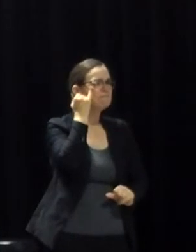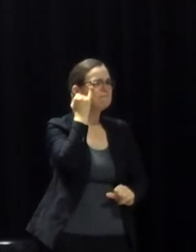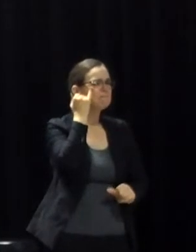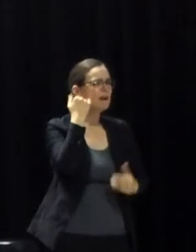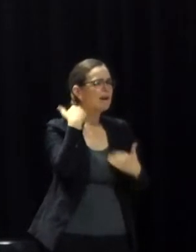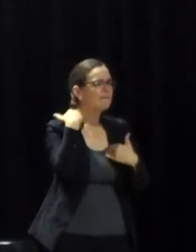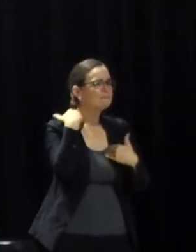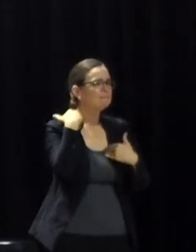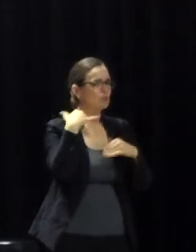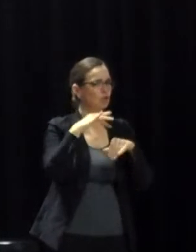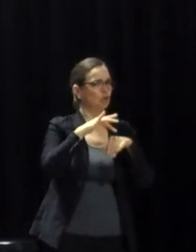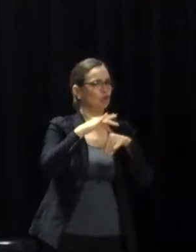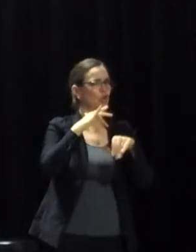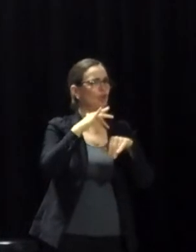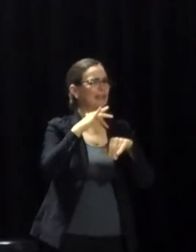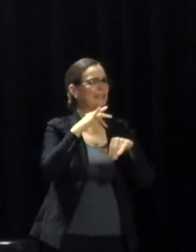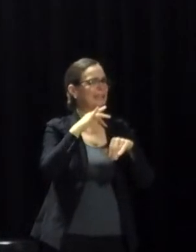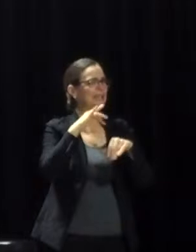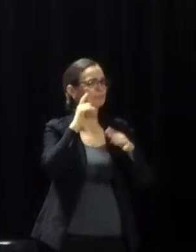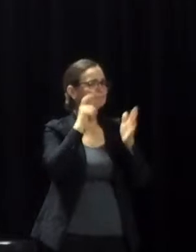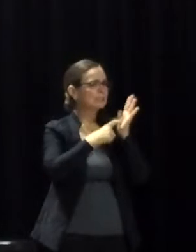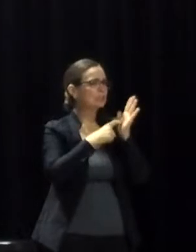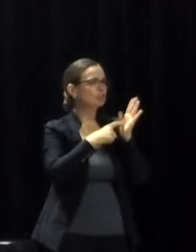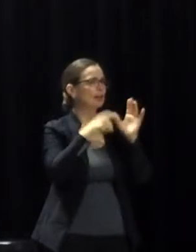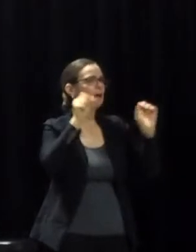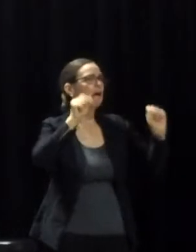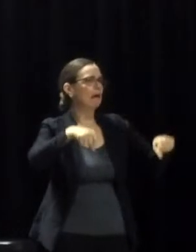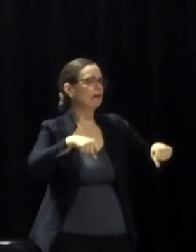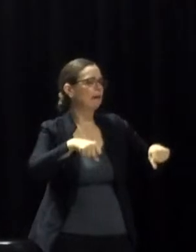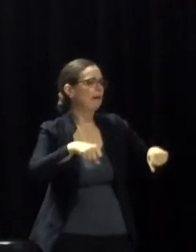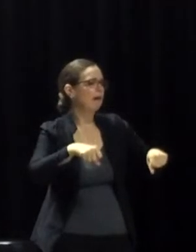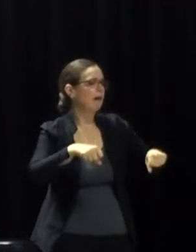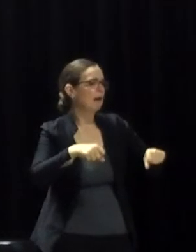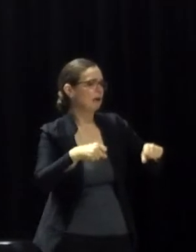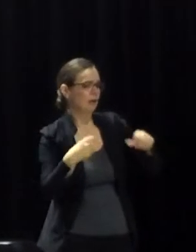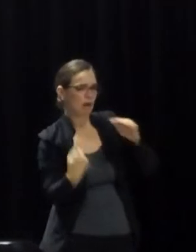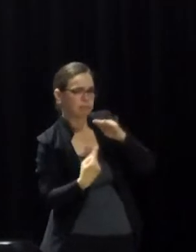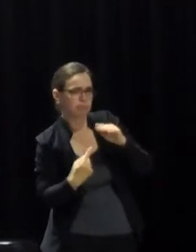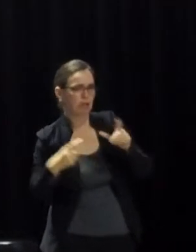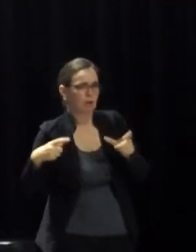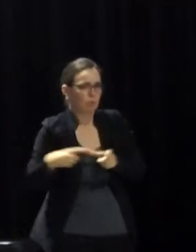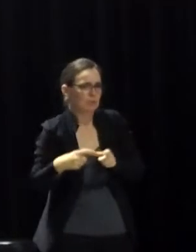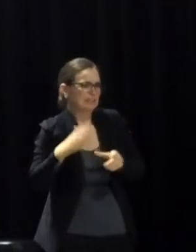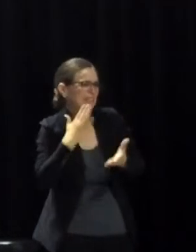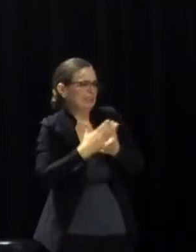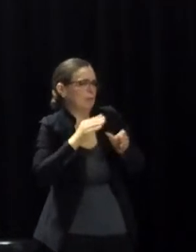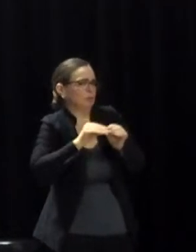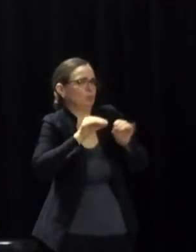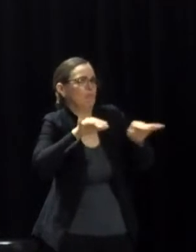But to give you just an idea of what the consistent data collection looks like right now,